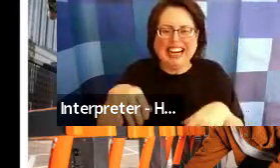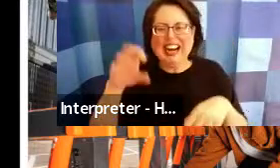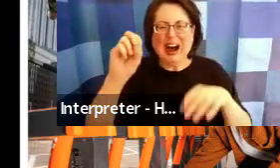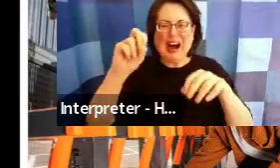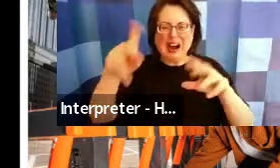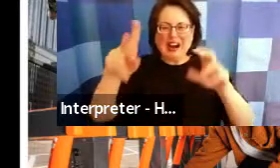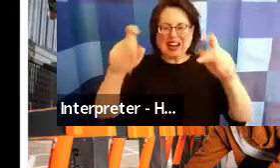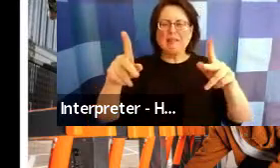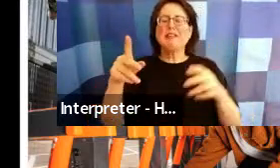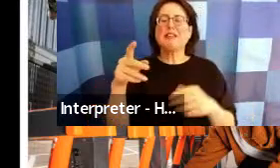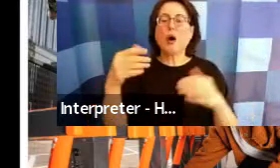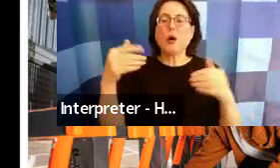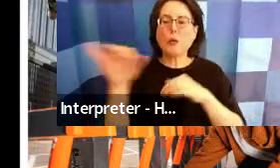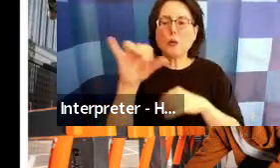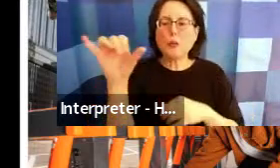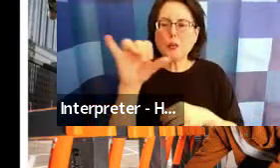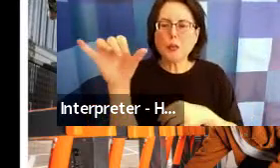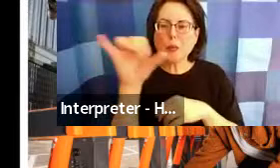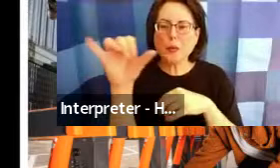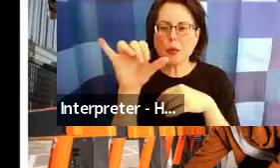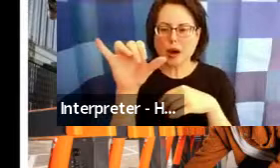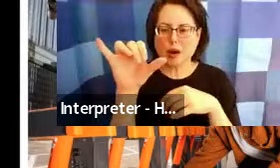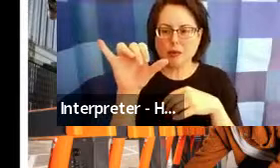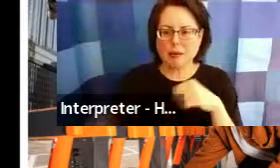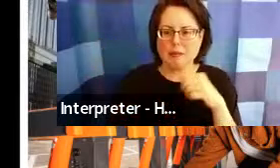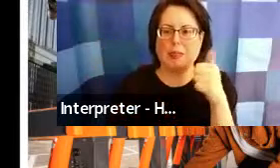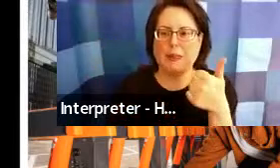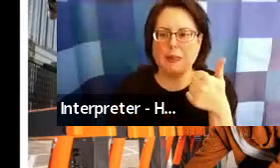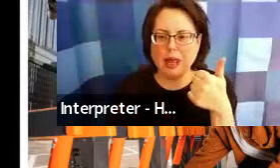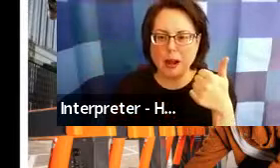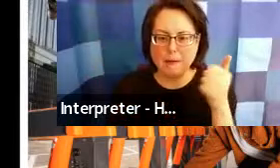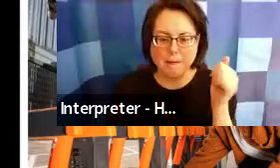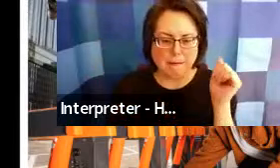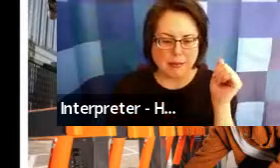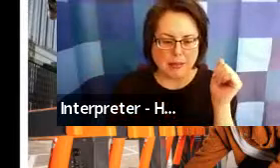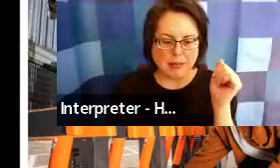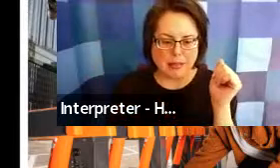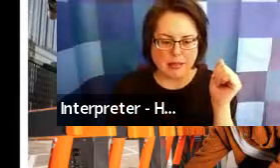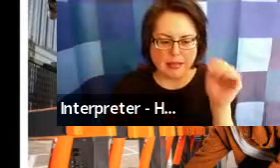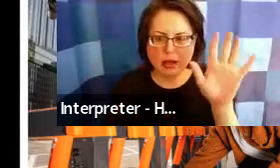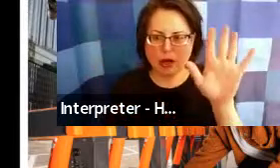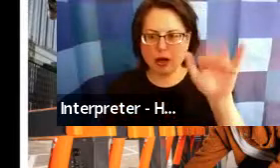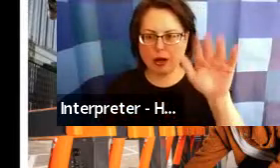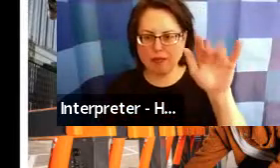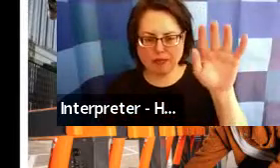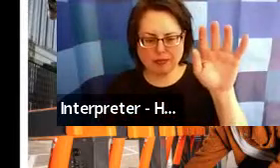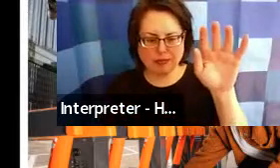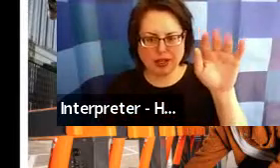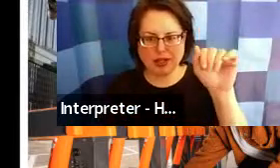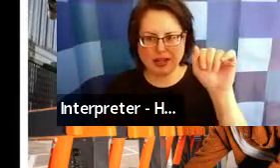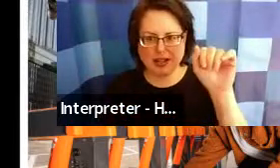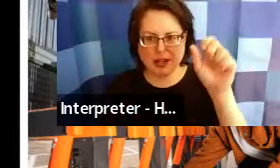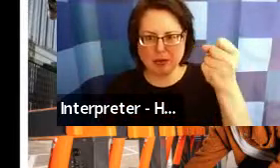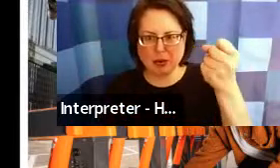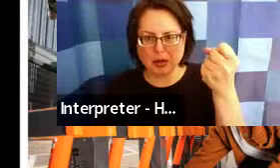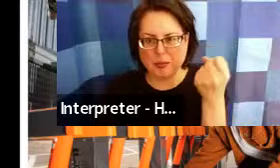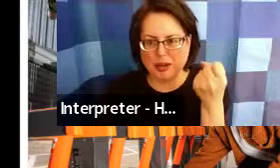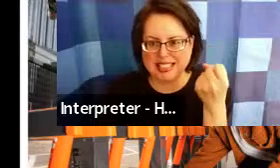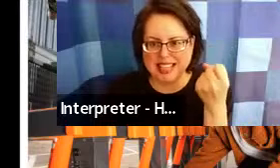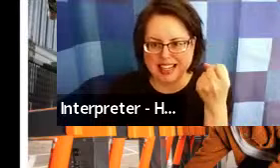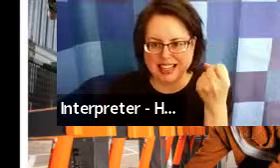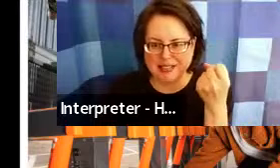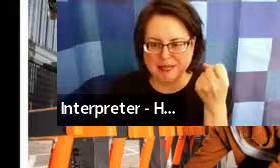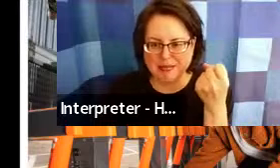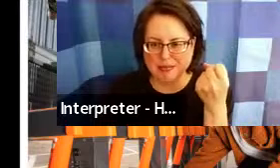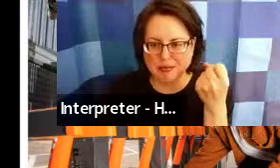there's geofencing policies, which geofencing is a term that refers to kind of tracing out a geography.